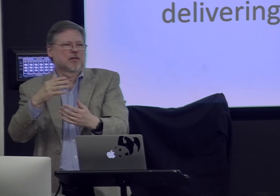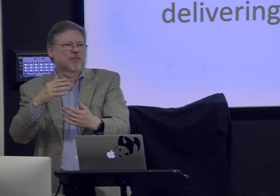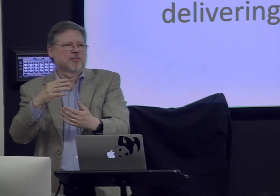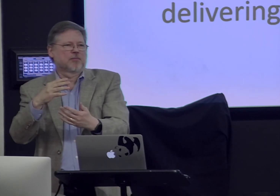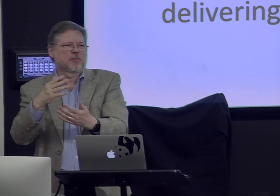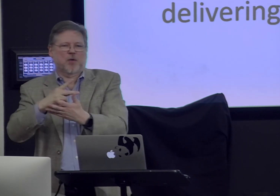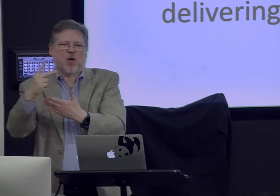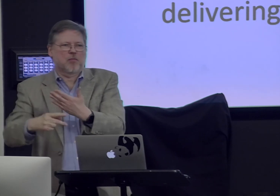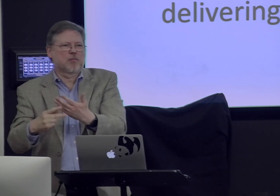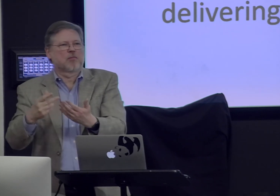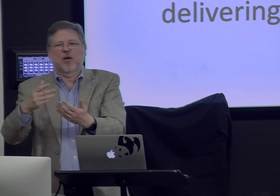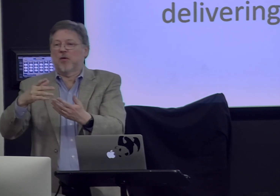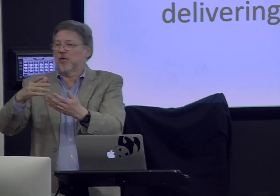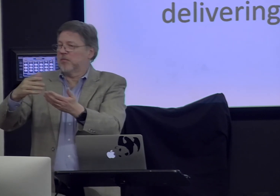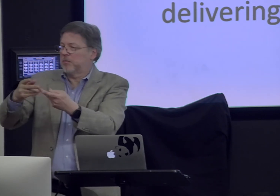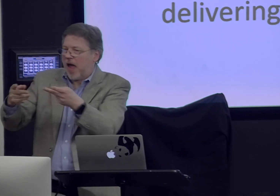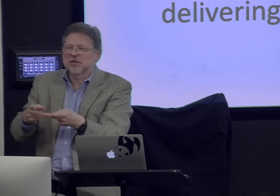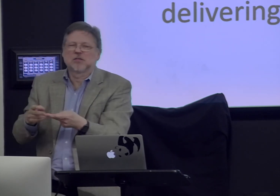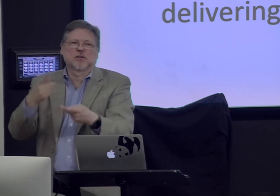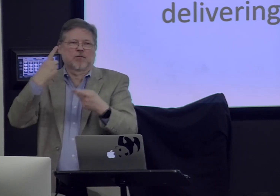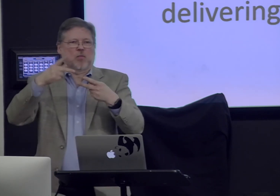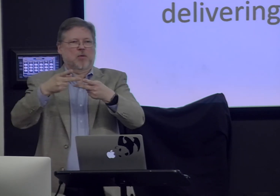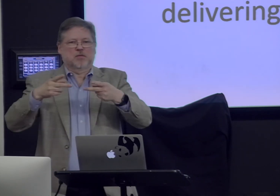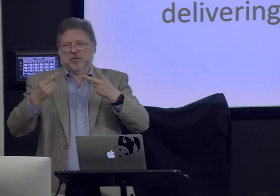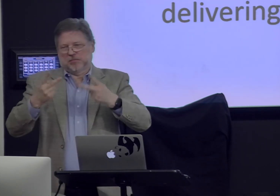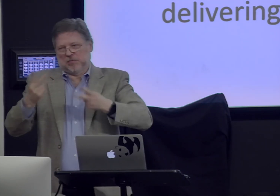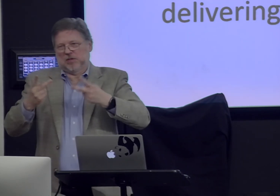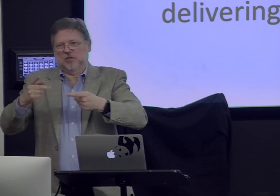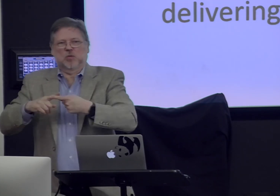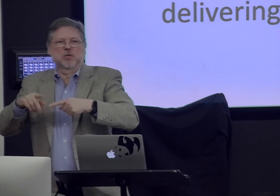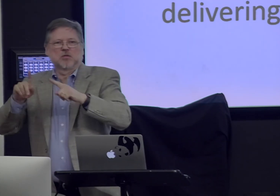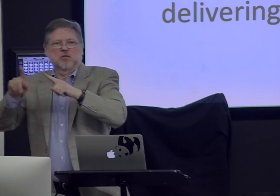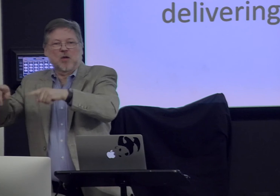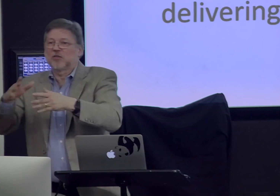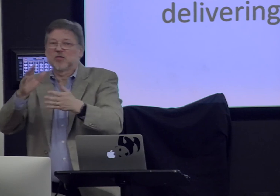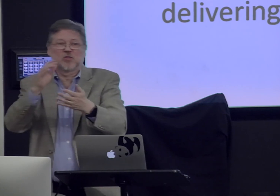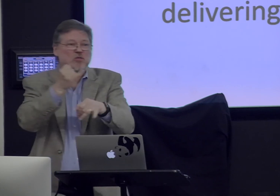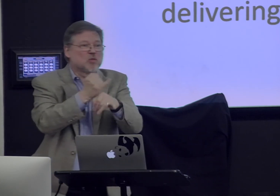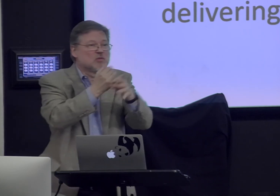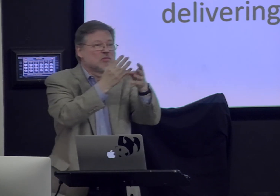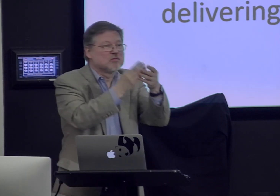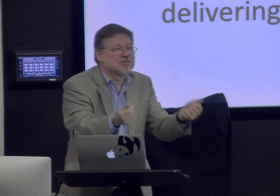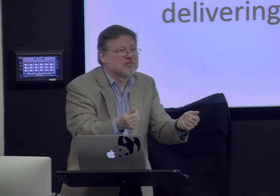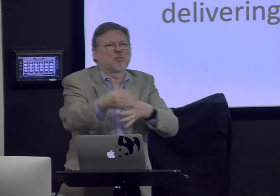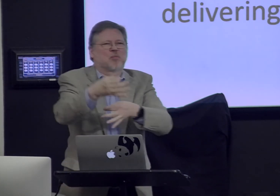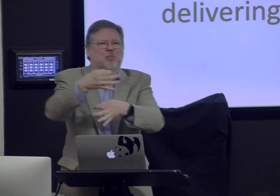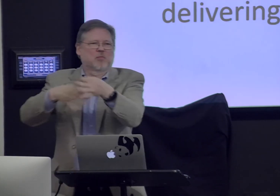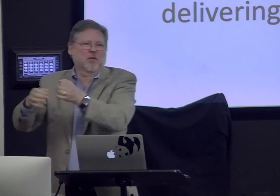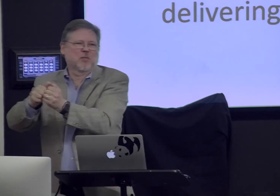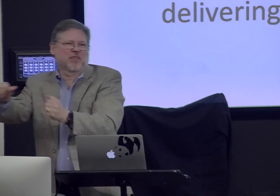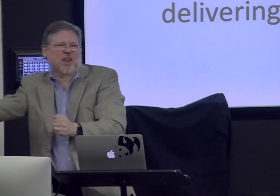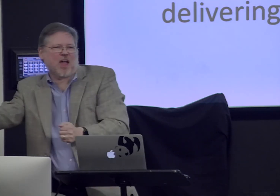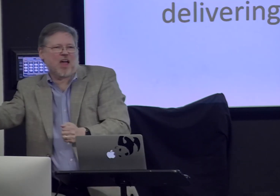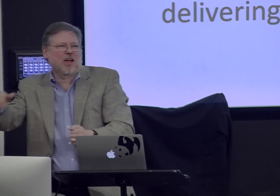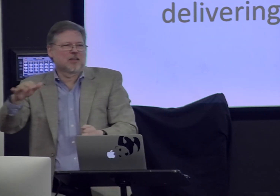People are now thinking about creating programs or spaces for users of a community to go, and I think that